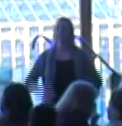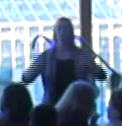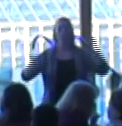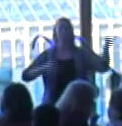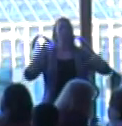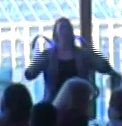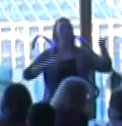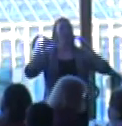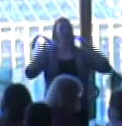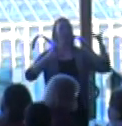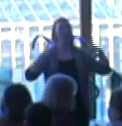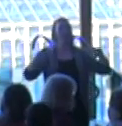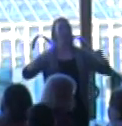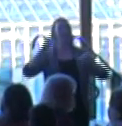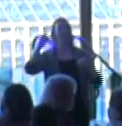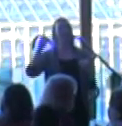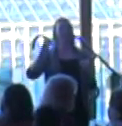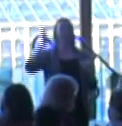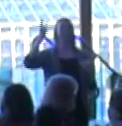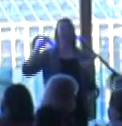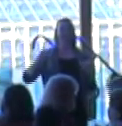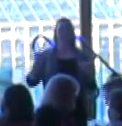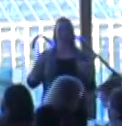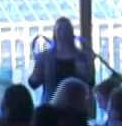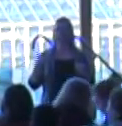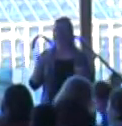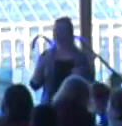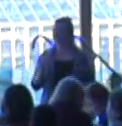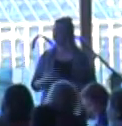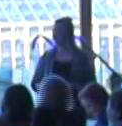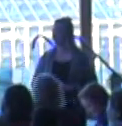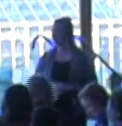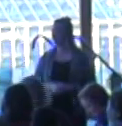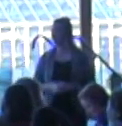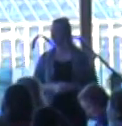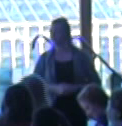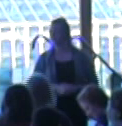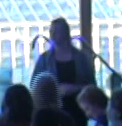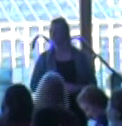Welcome back to the Sixth Sense. I hope